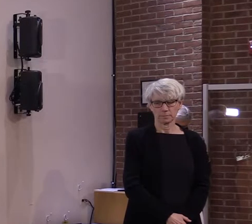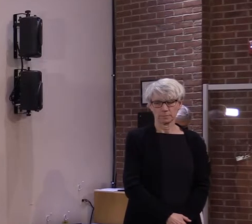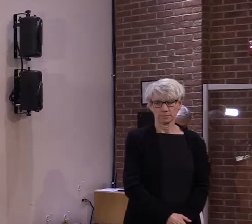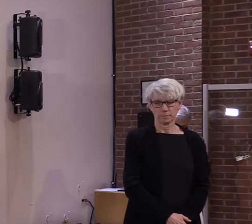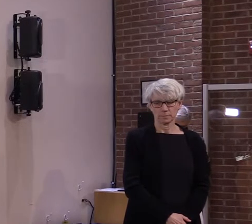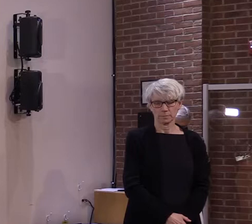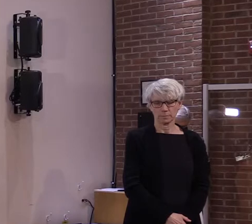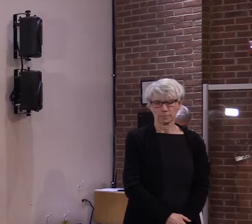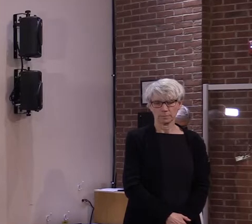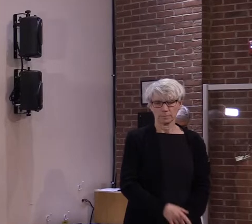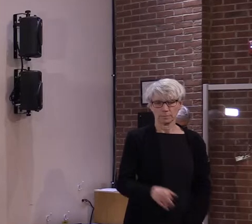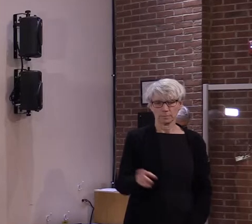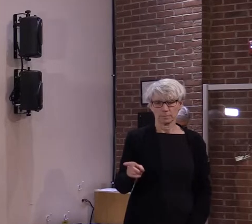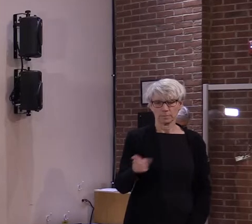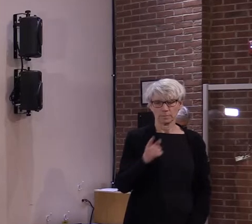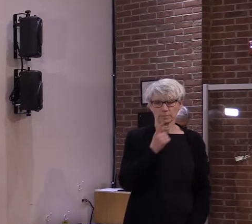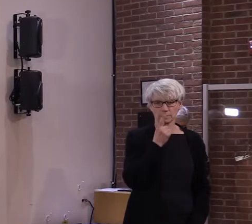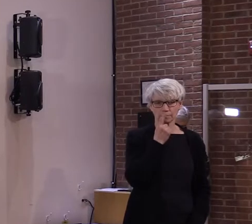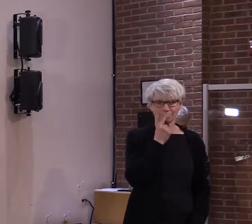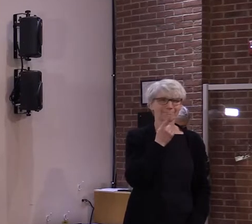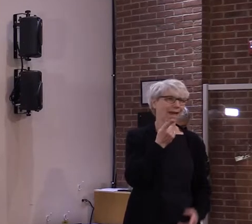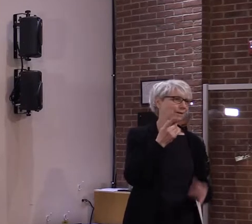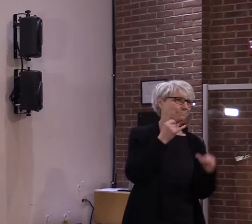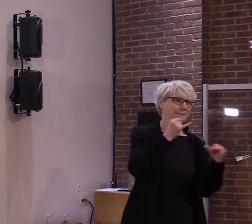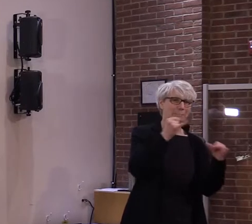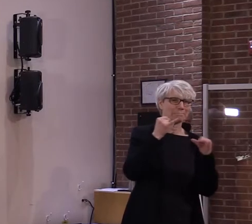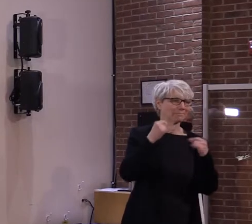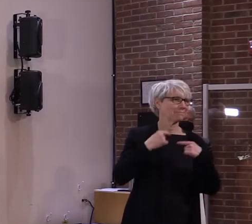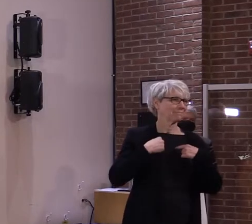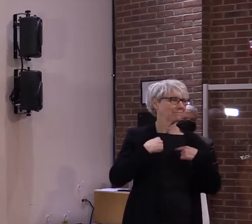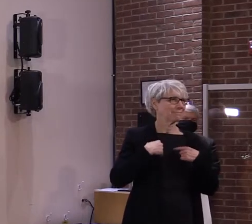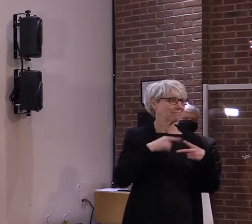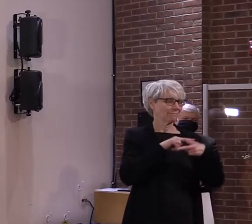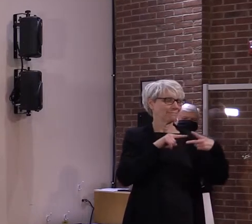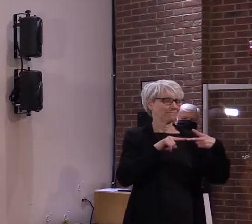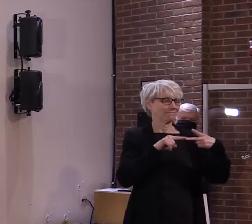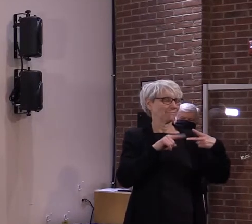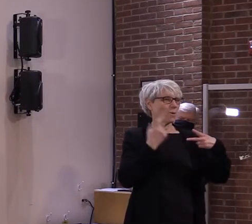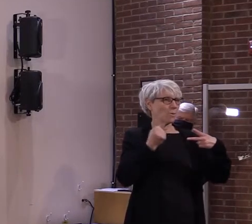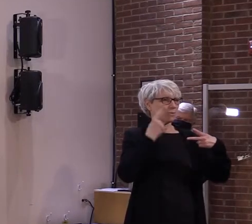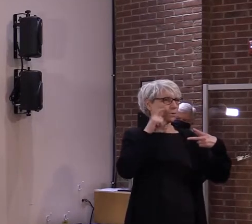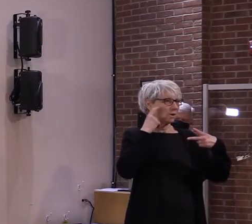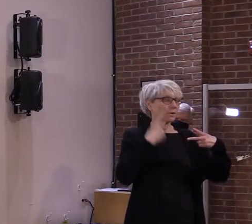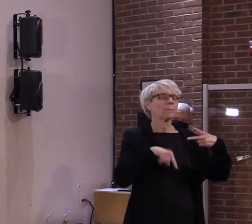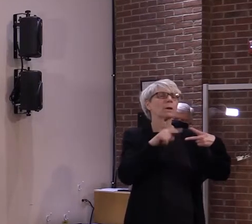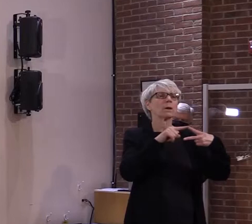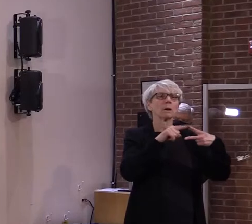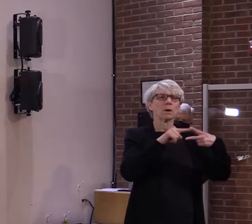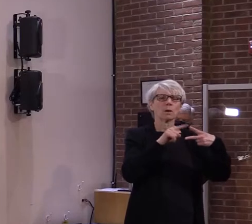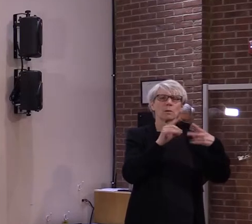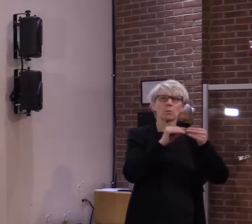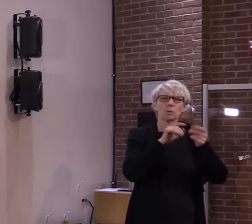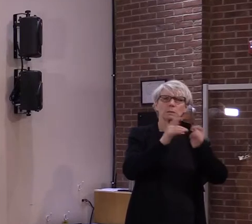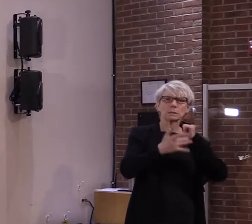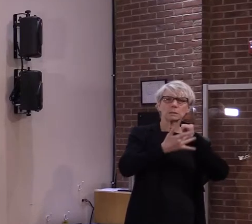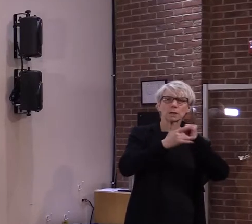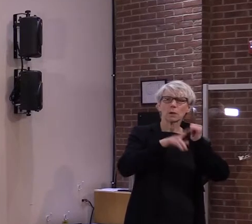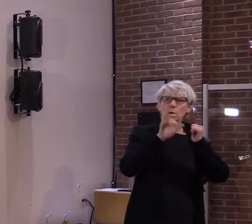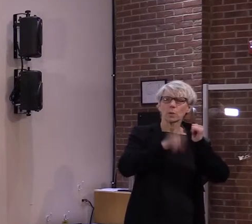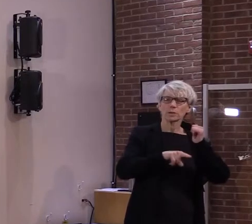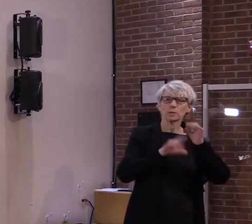Not to sound like I'm repeating the first two, but I too have a question for the gov. But one technical question about the